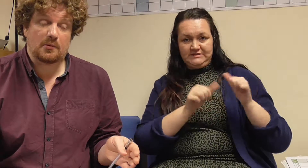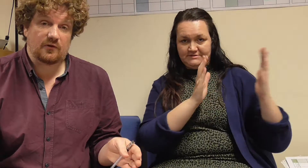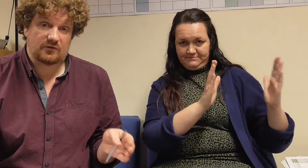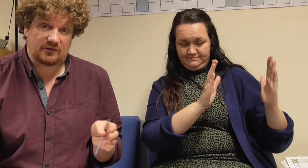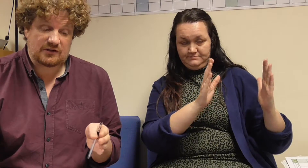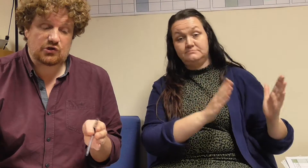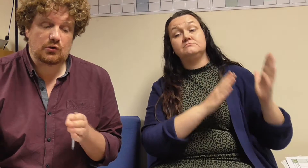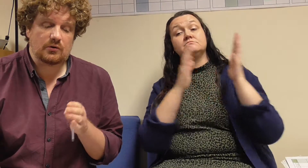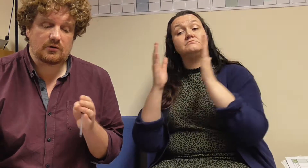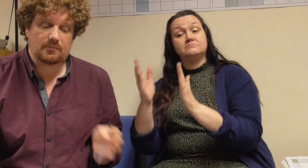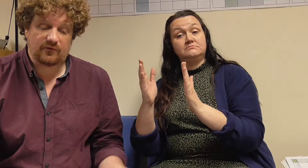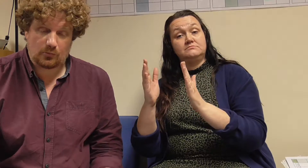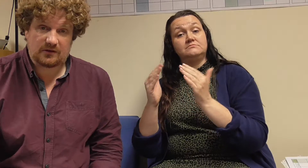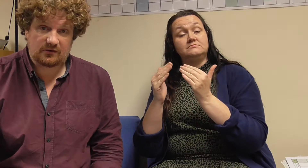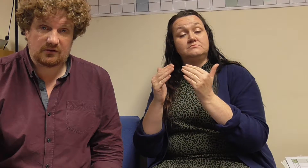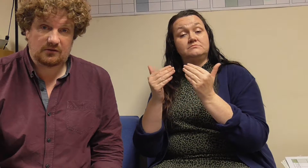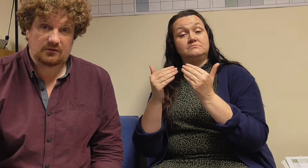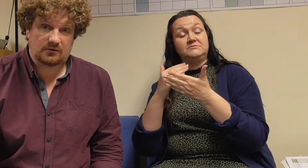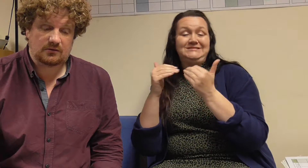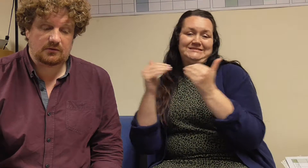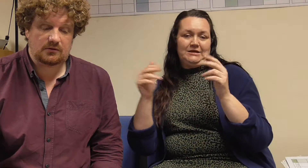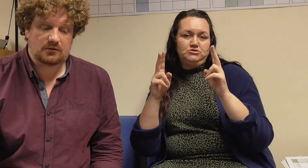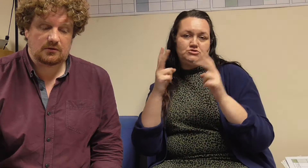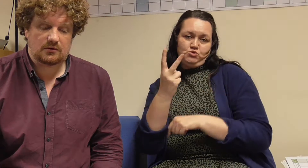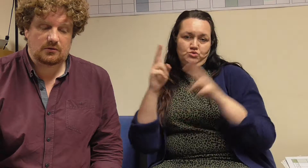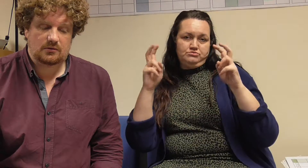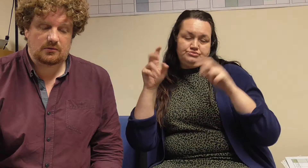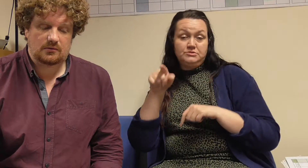So now we move on to stage 2, the performance.